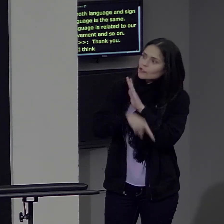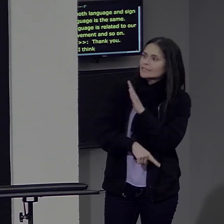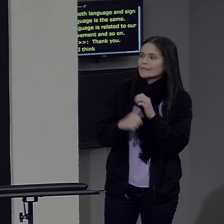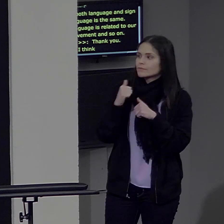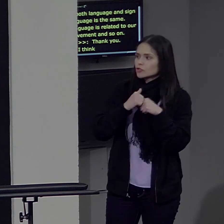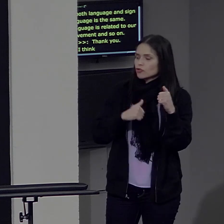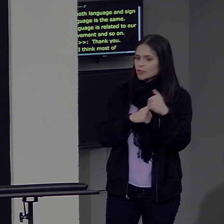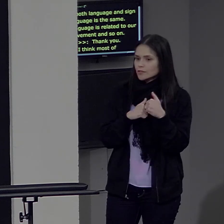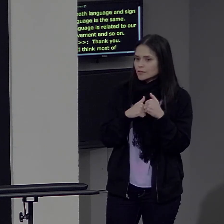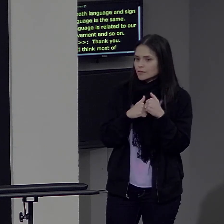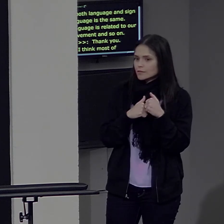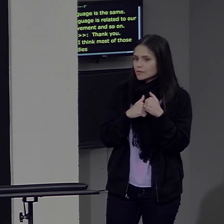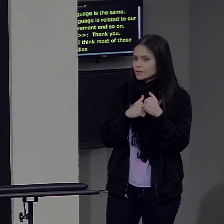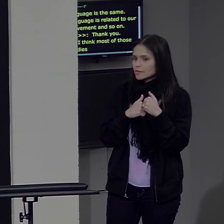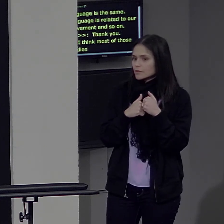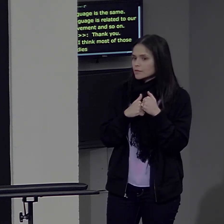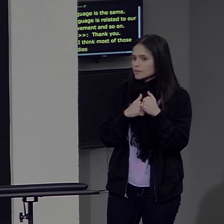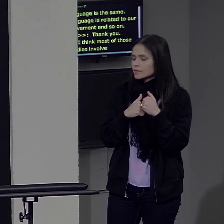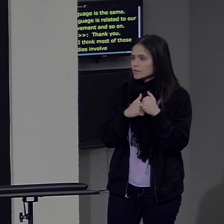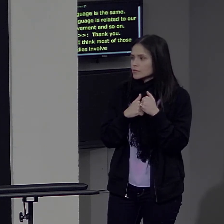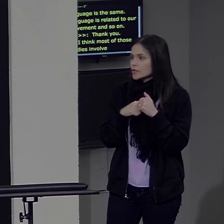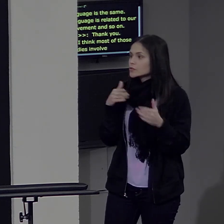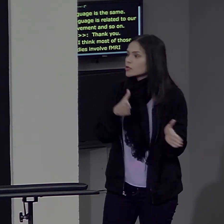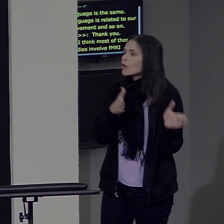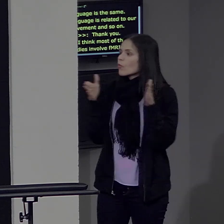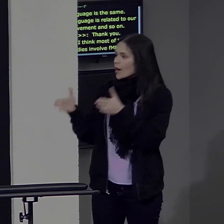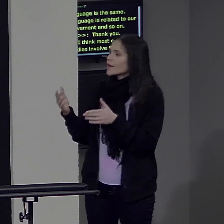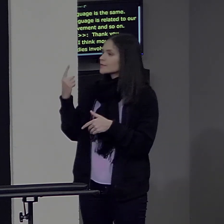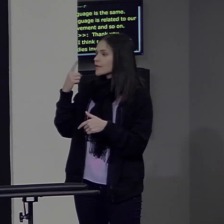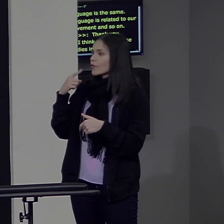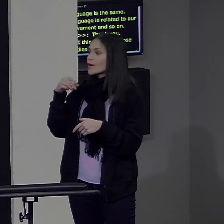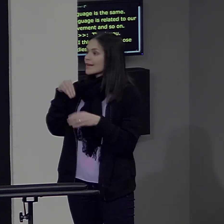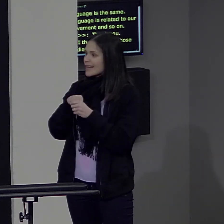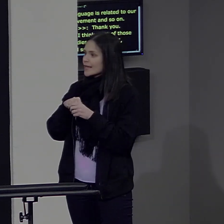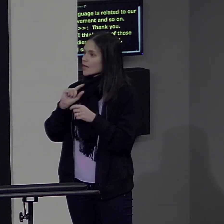fMRI, and so looking at the deep structures.